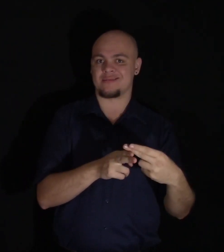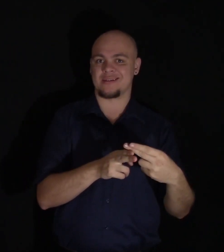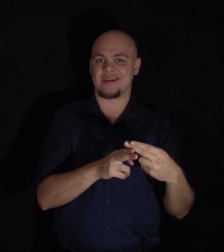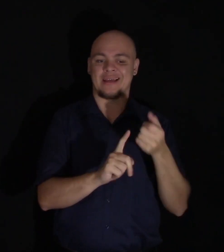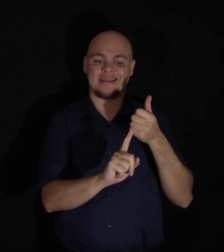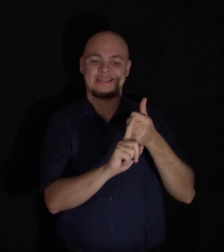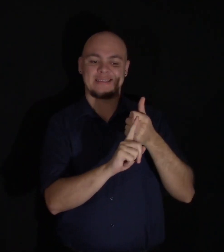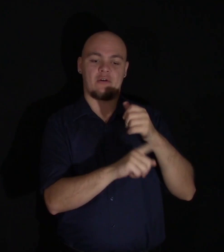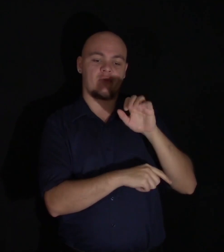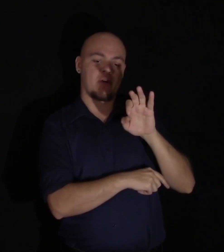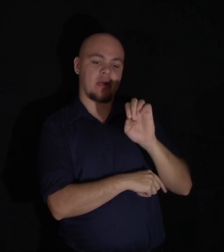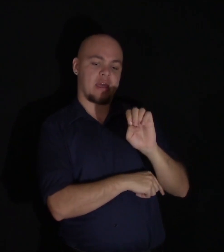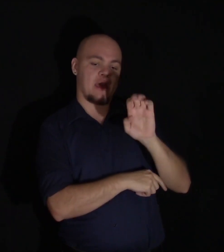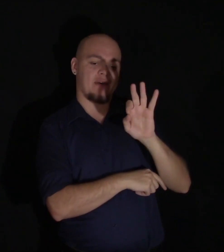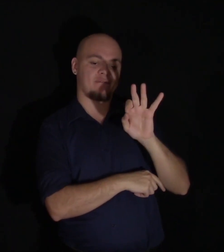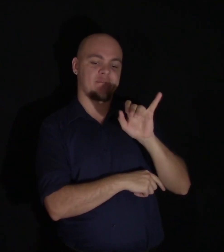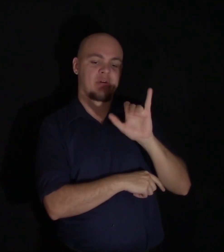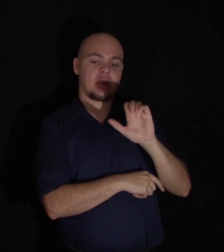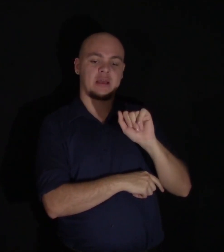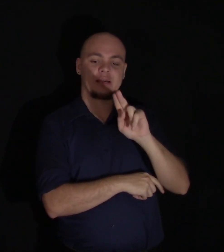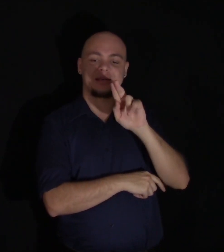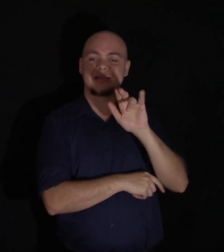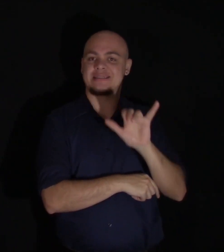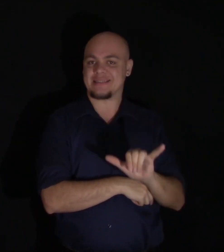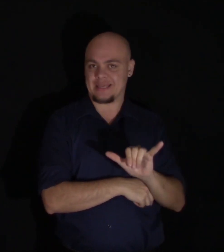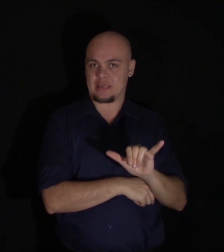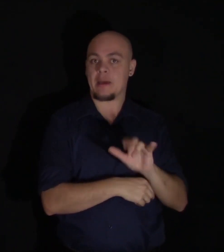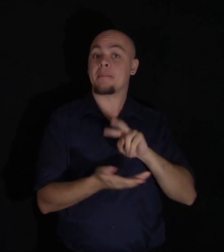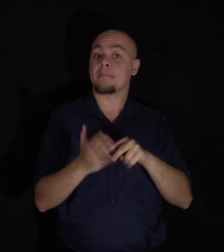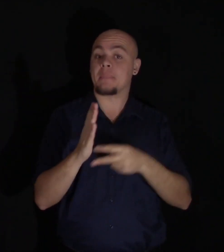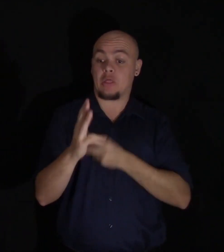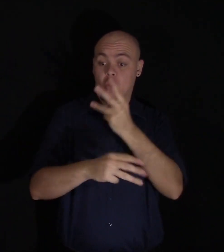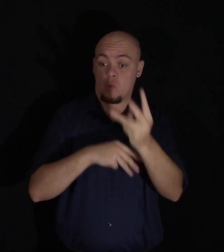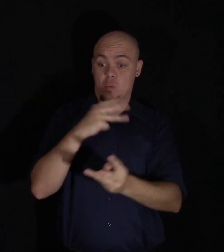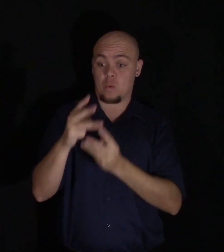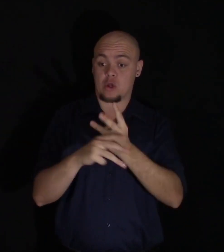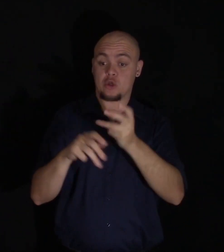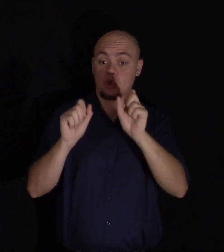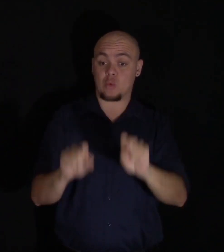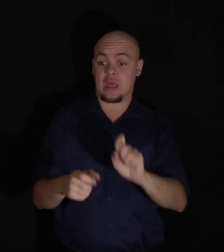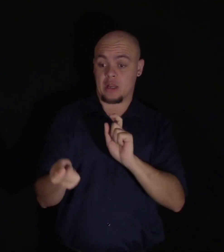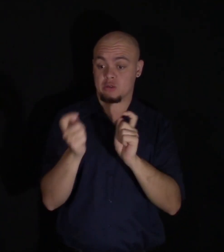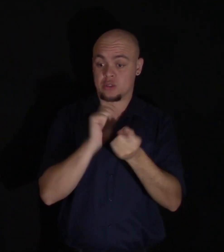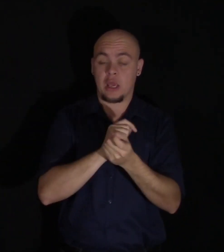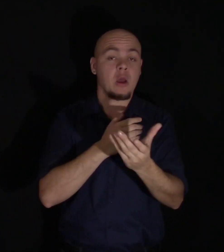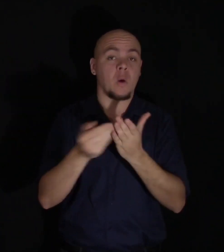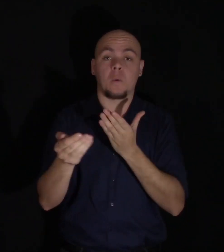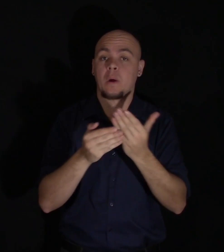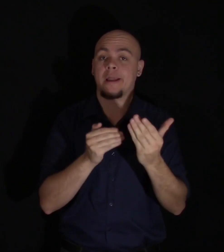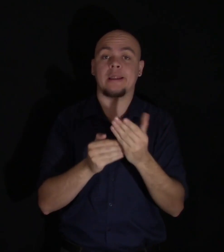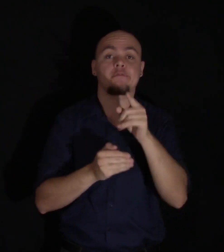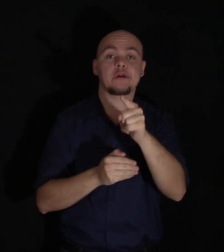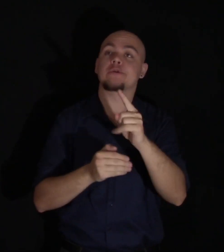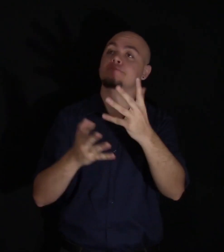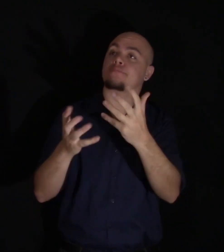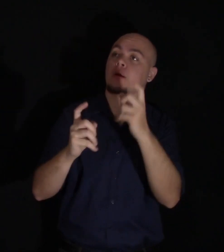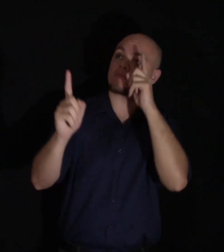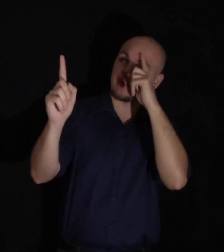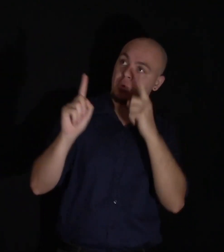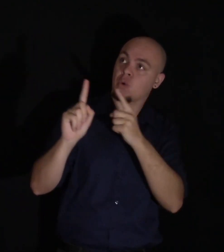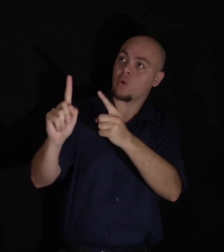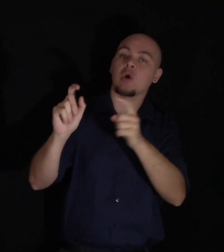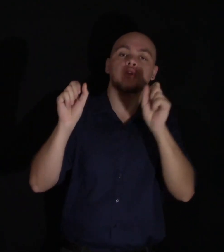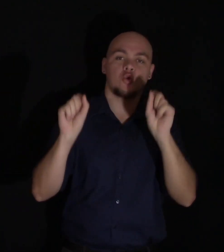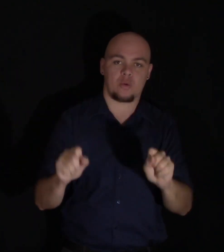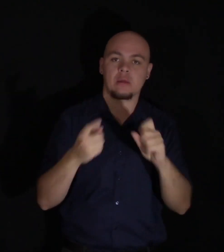self-efficacy, right? The sense that you can change the world and that you can attain what you set out to do. Well,